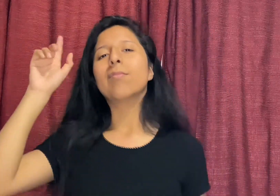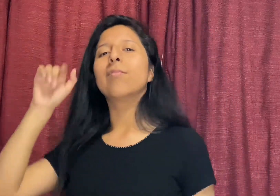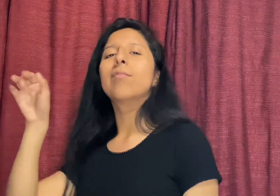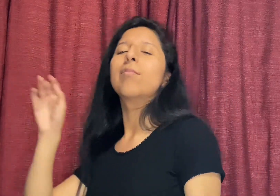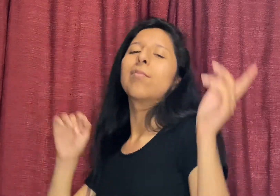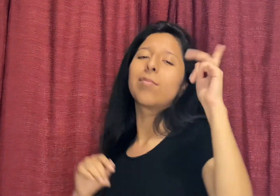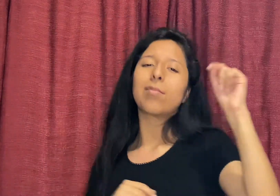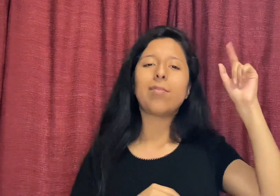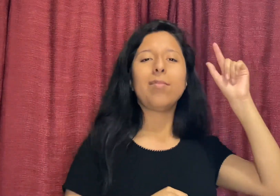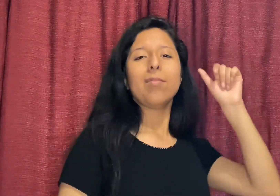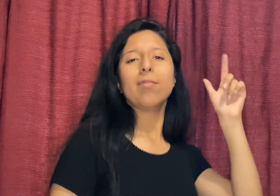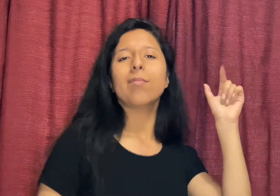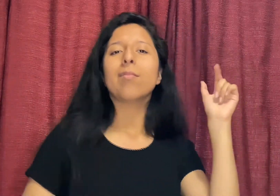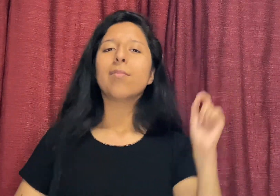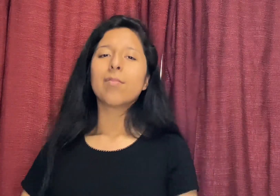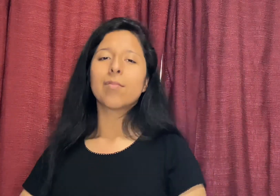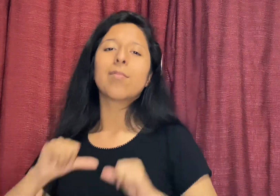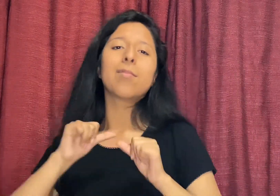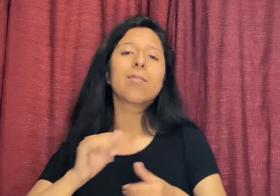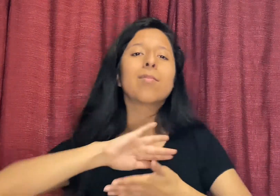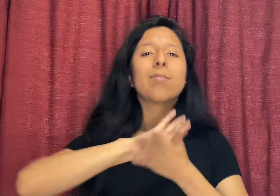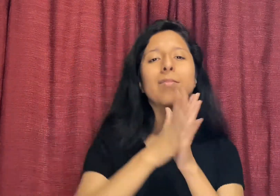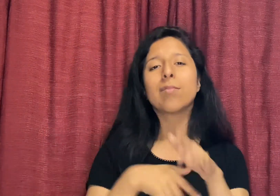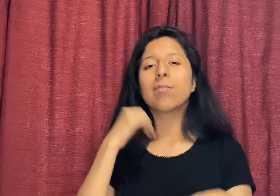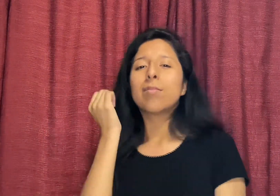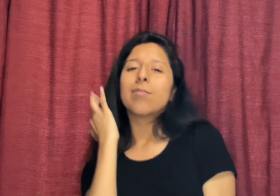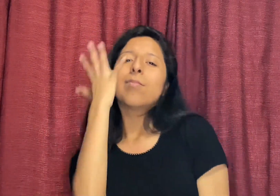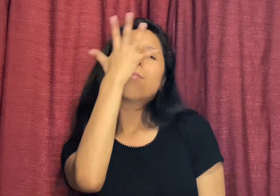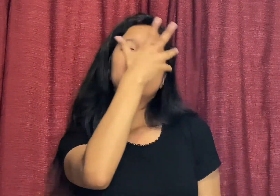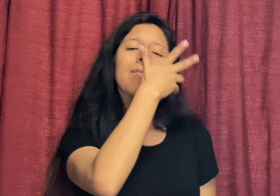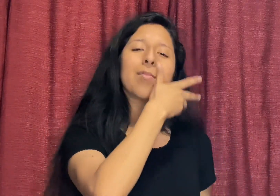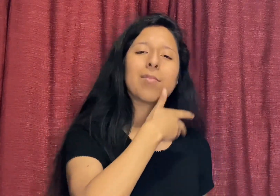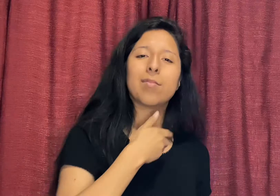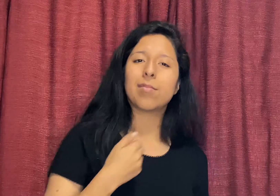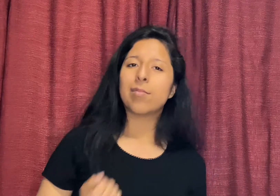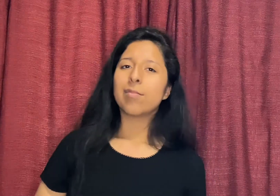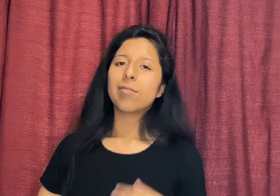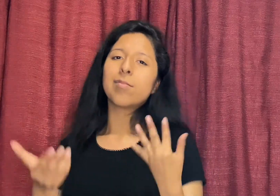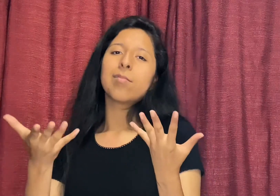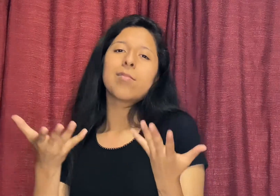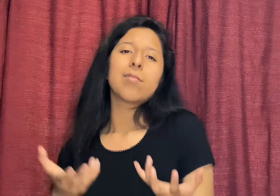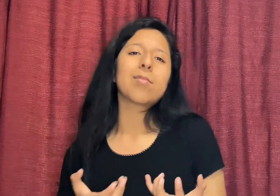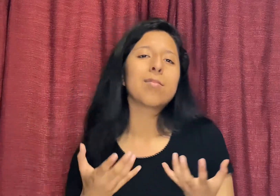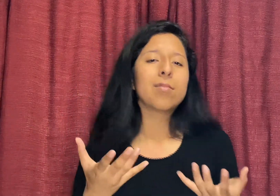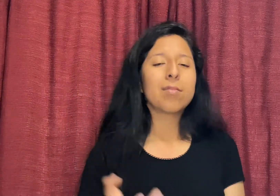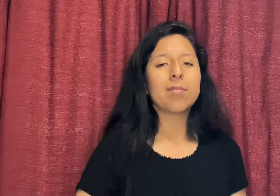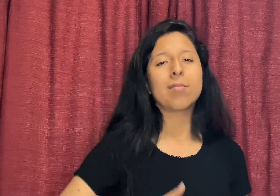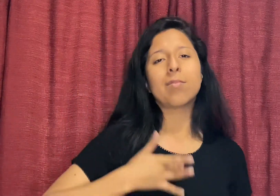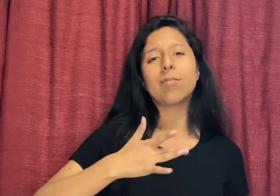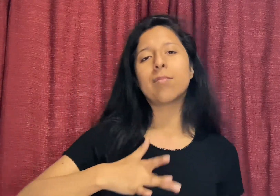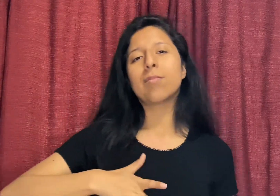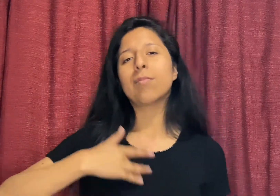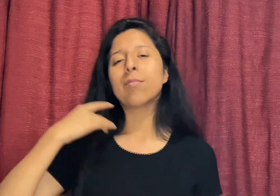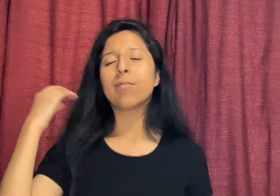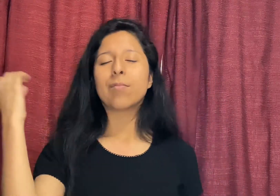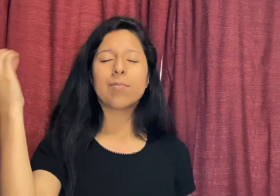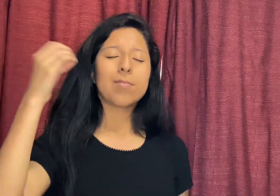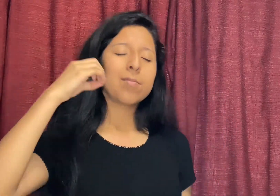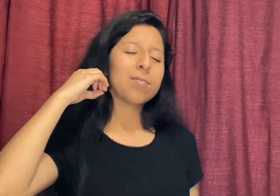la, da da da da da. Call yourself beautiful, wanna get emotional, oh.